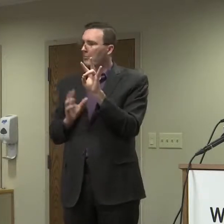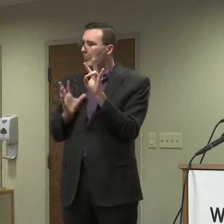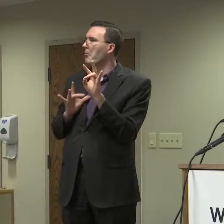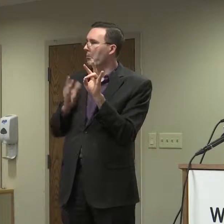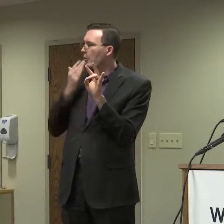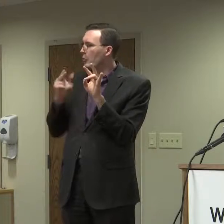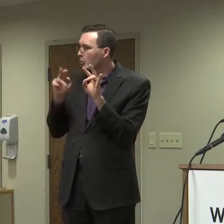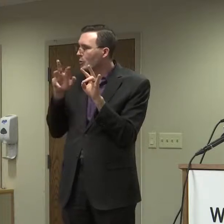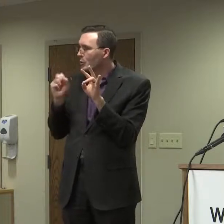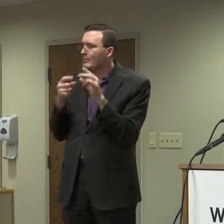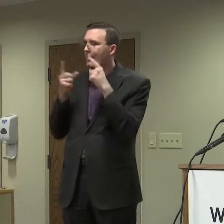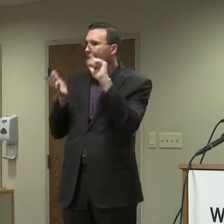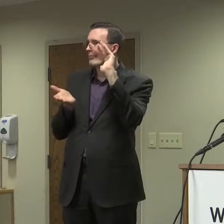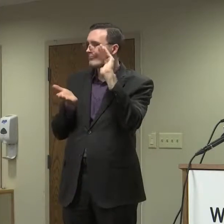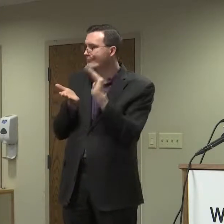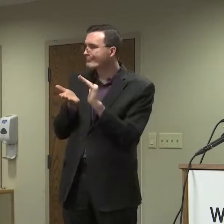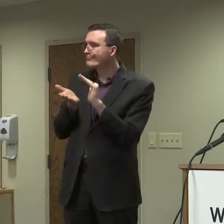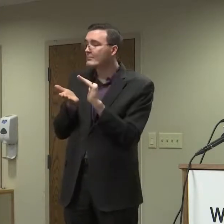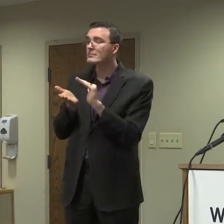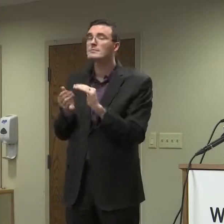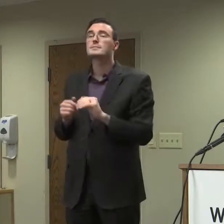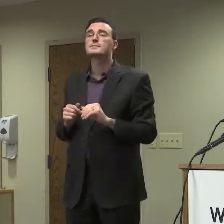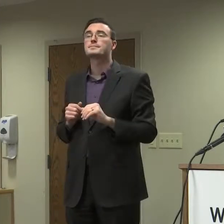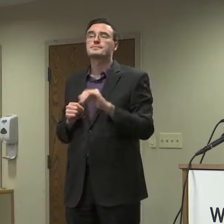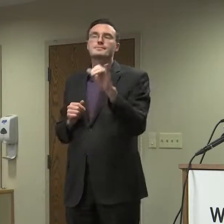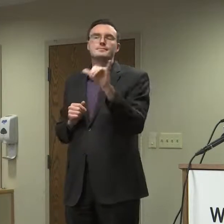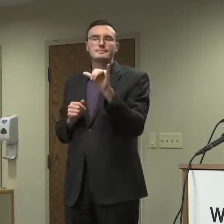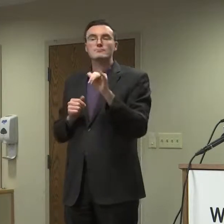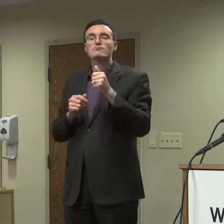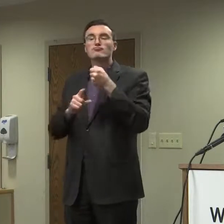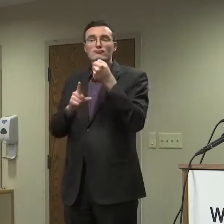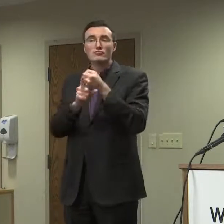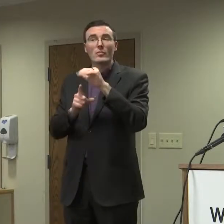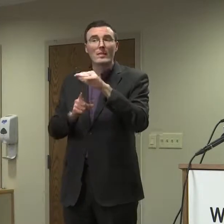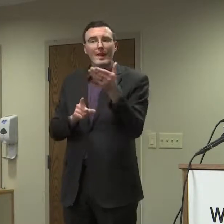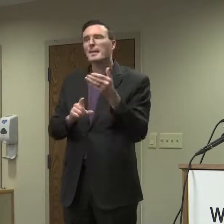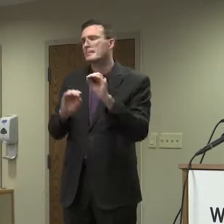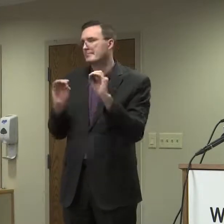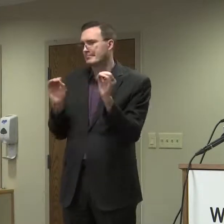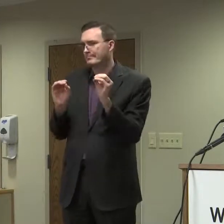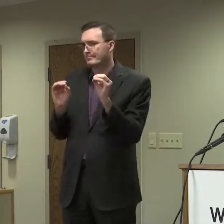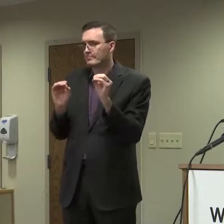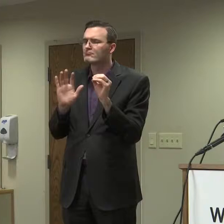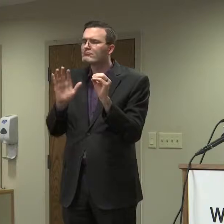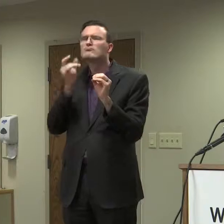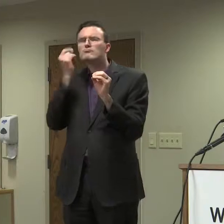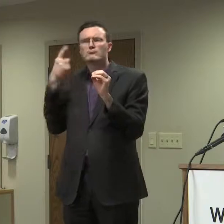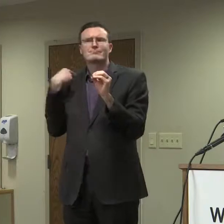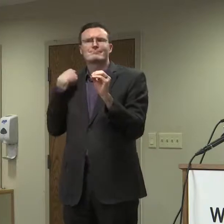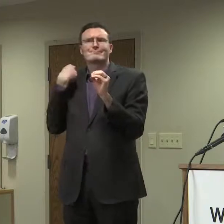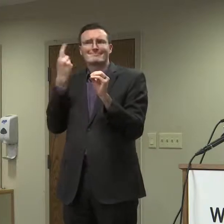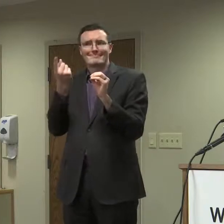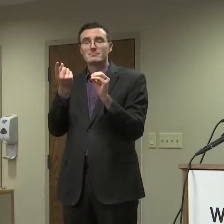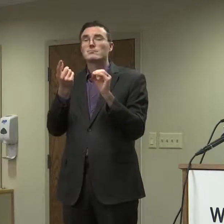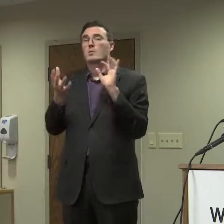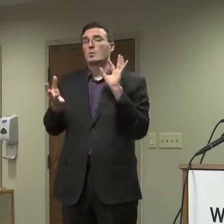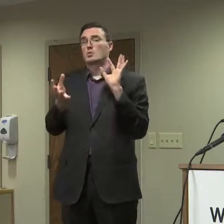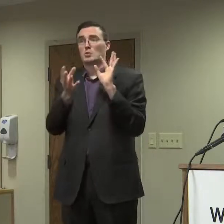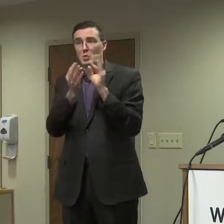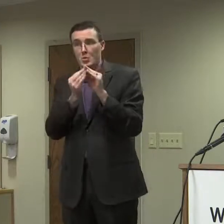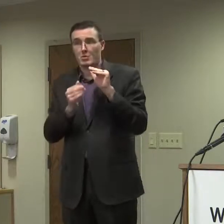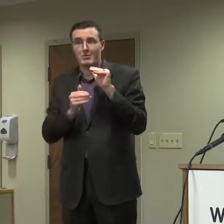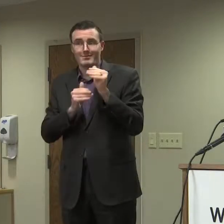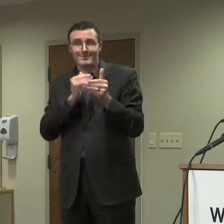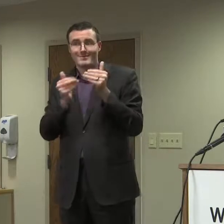no additional deaths to report. But our total residents of our community lost to COVID was over 400 at